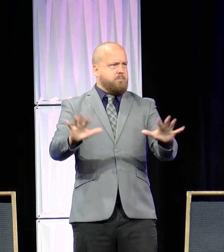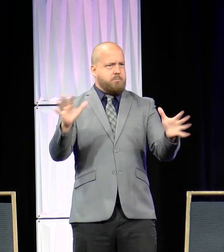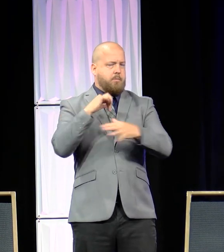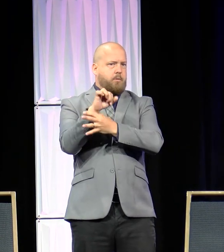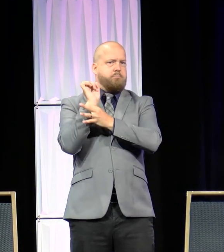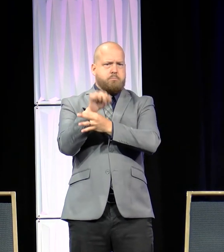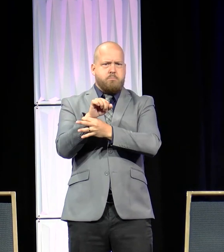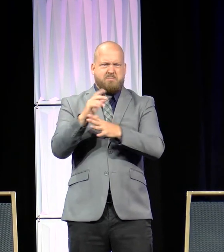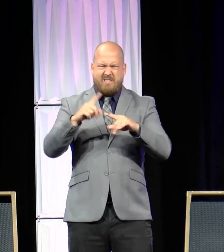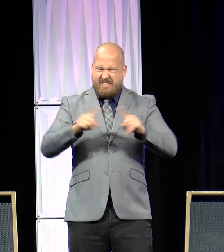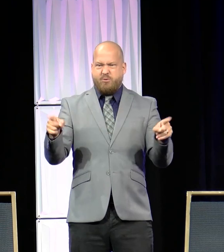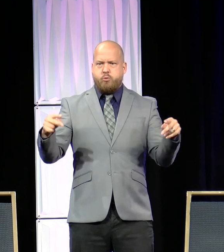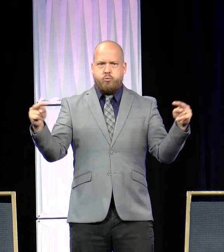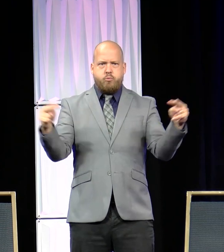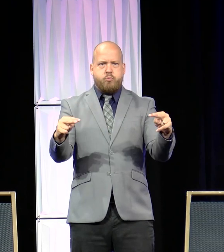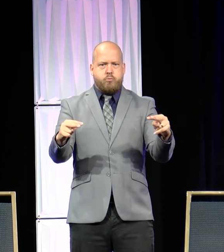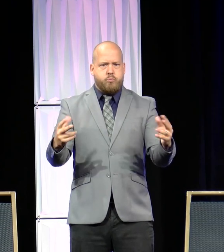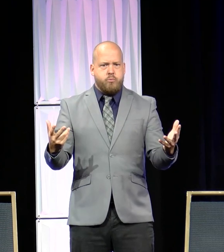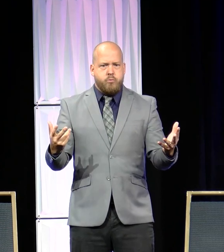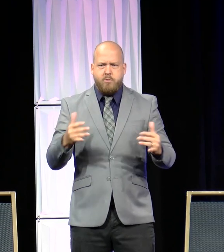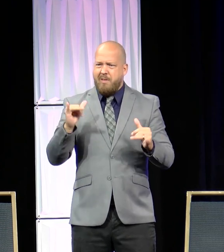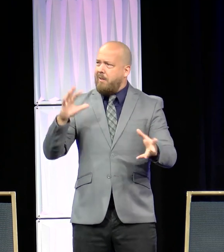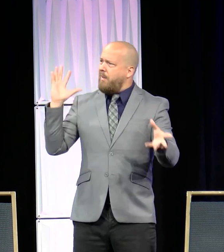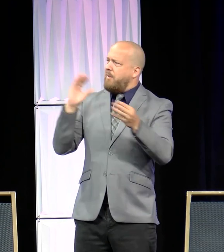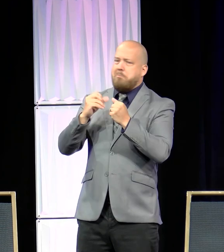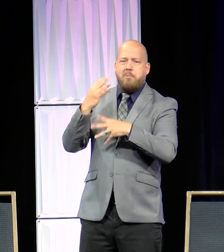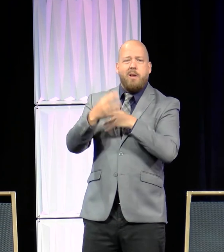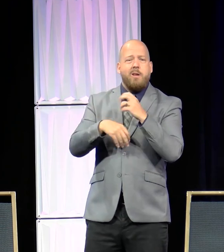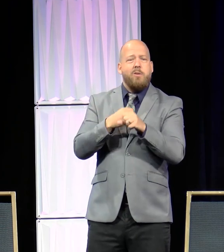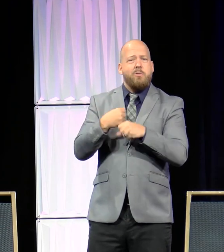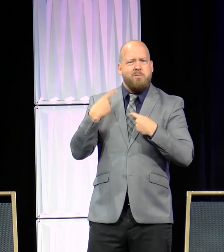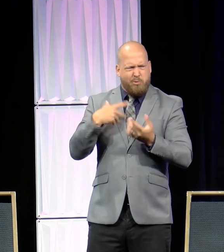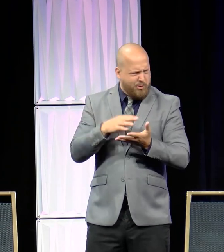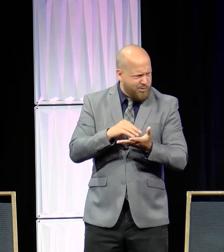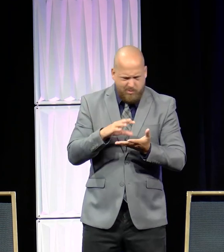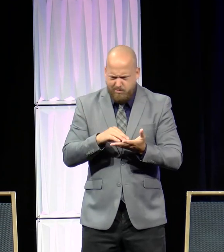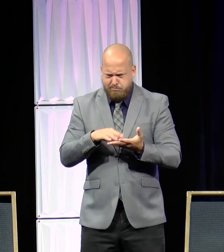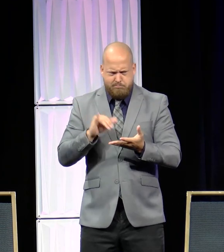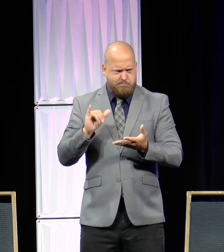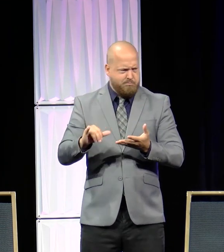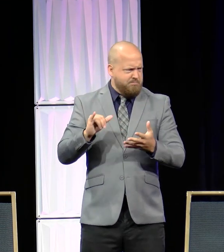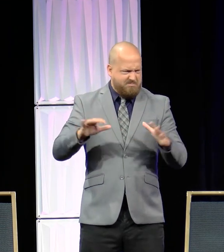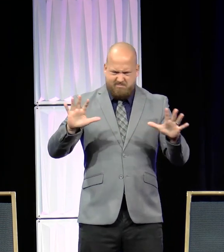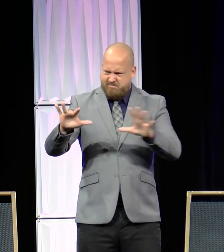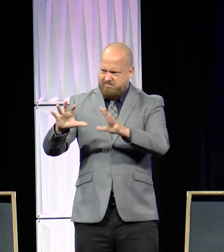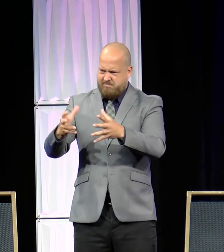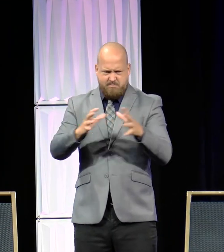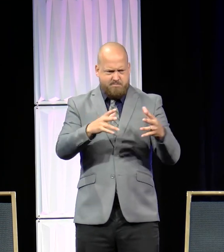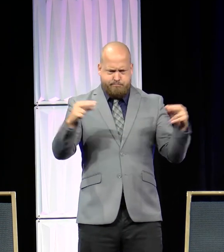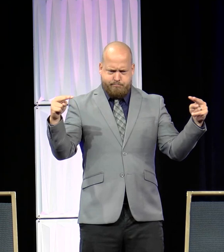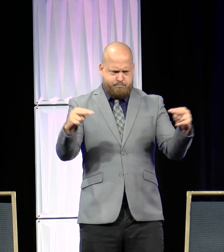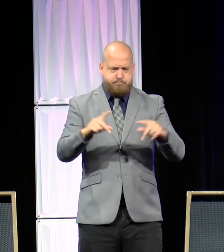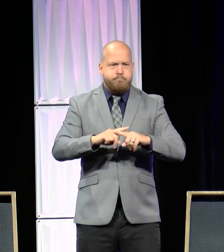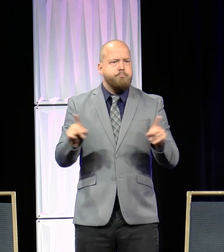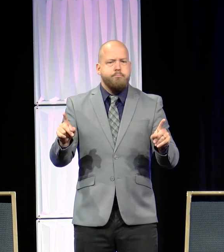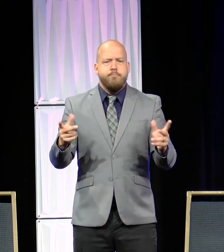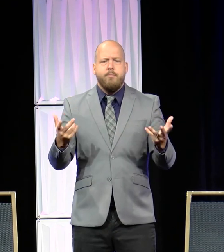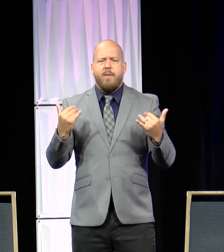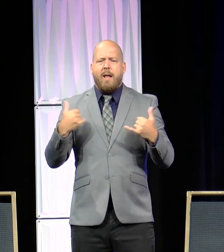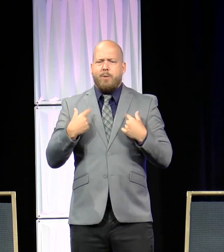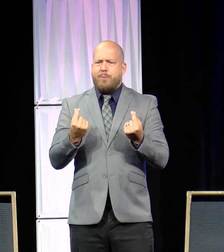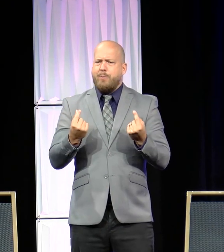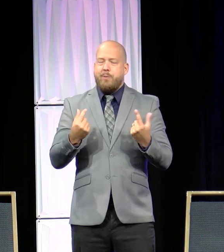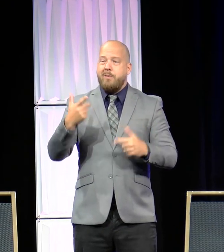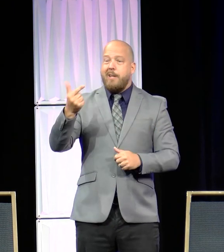in the work, right? So through conversations with Gwen and many other sisters